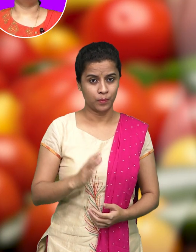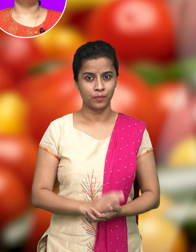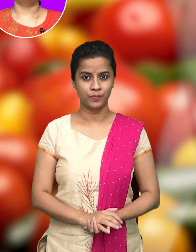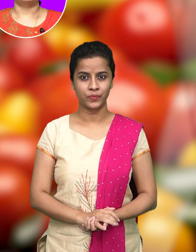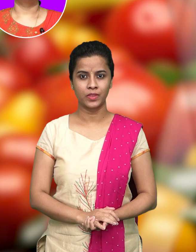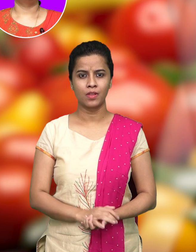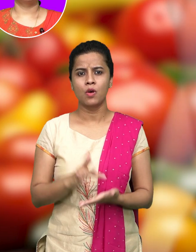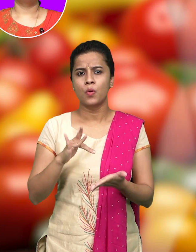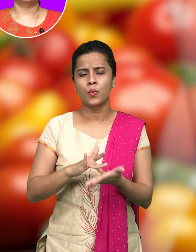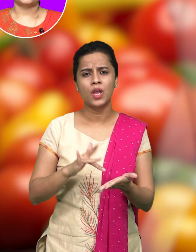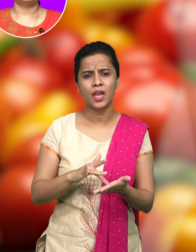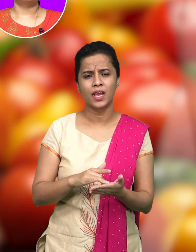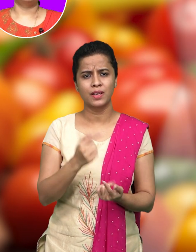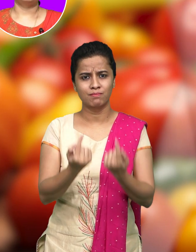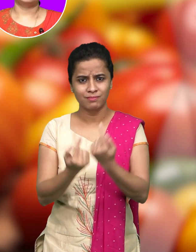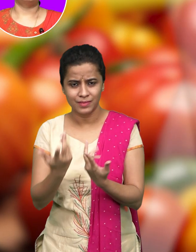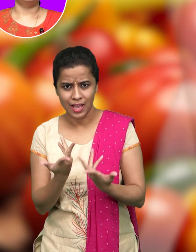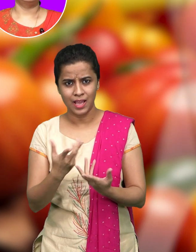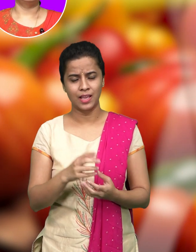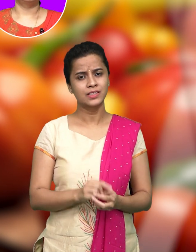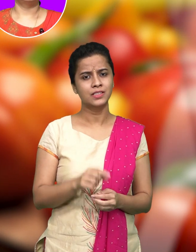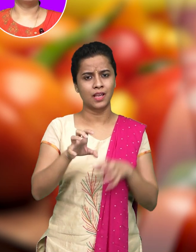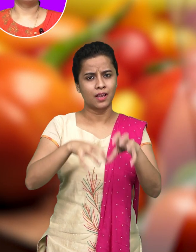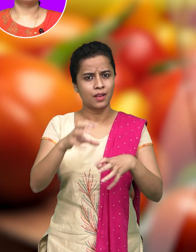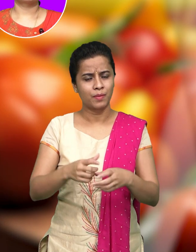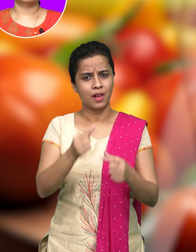Where do organisms get food from?